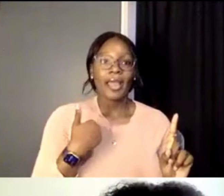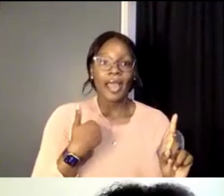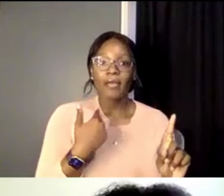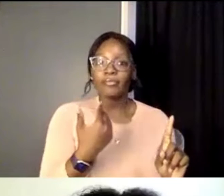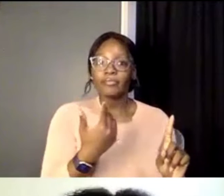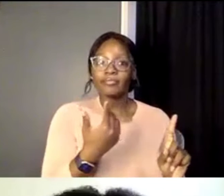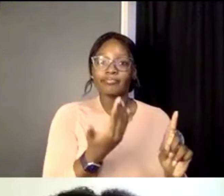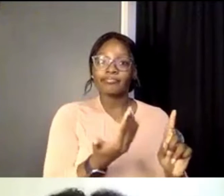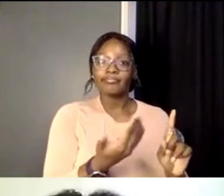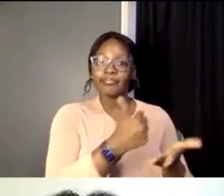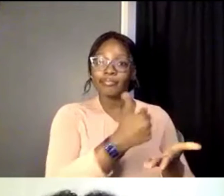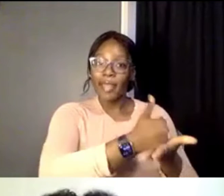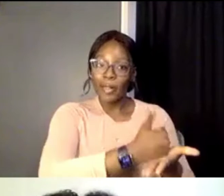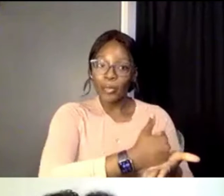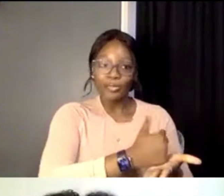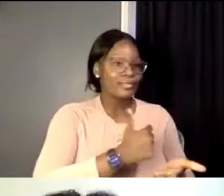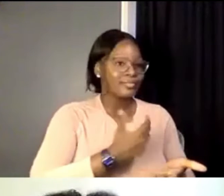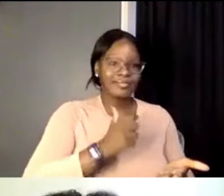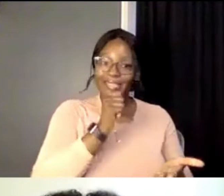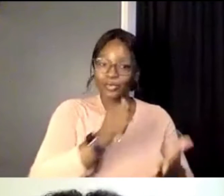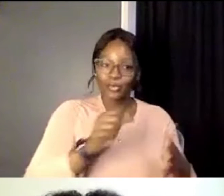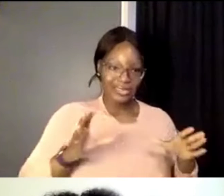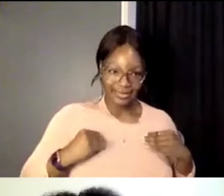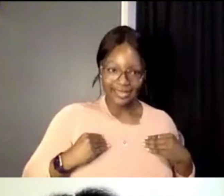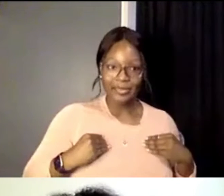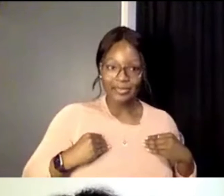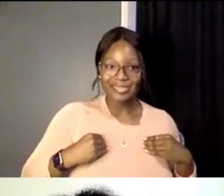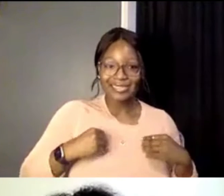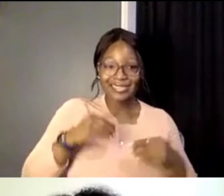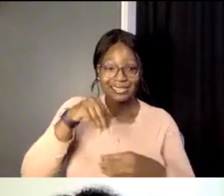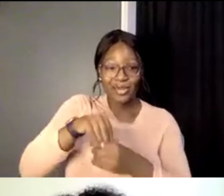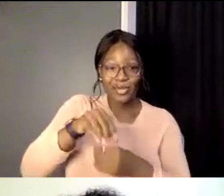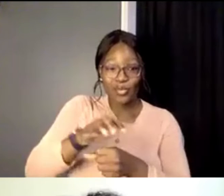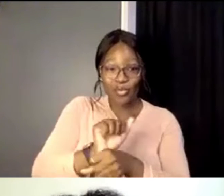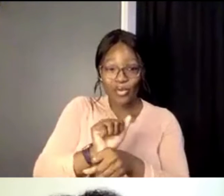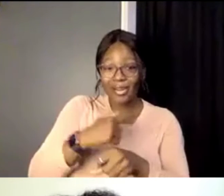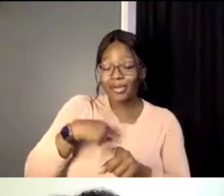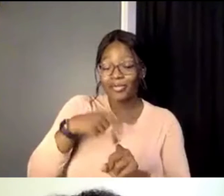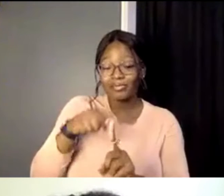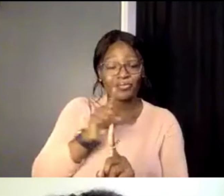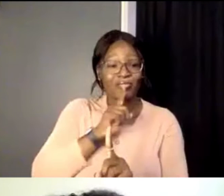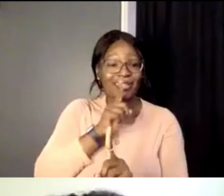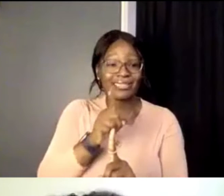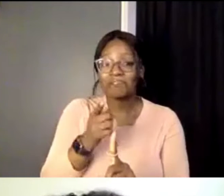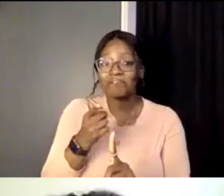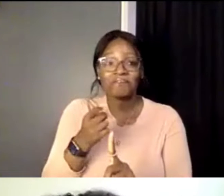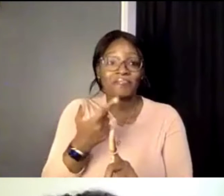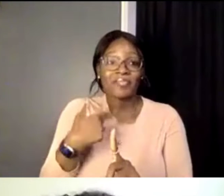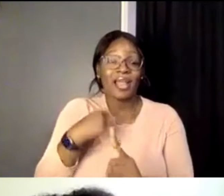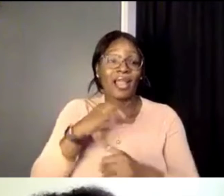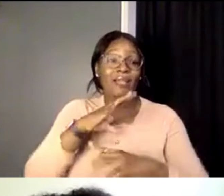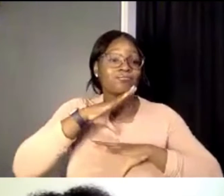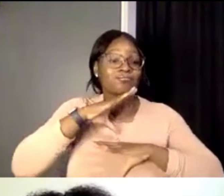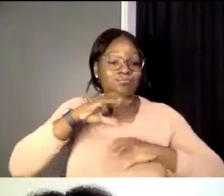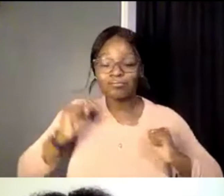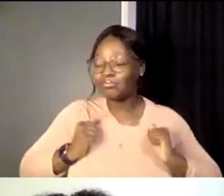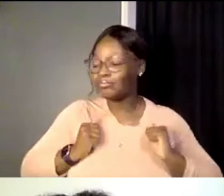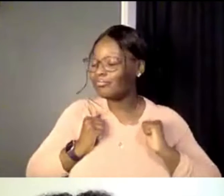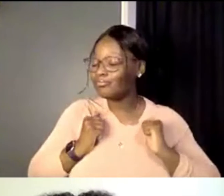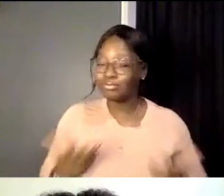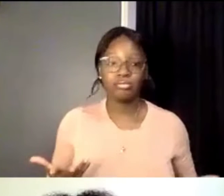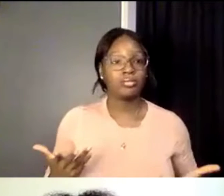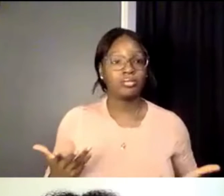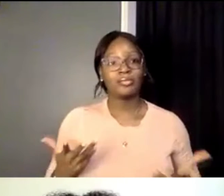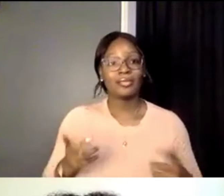burned out at work, it's because, you know, I guess what I want to get at is like, essentially, when we are